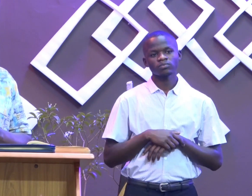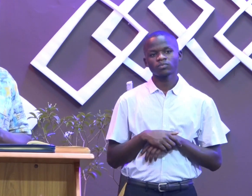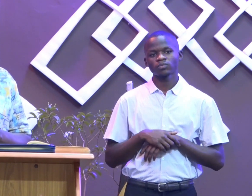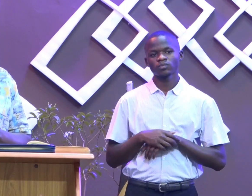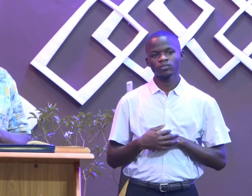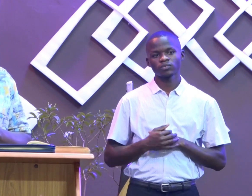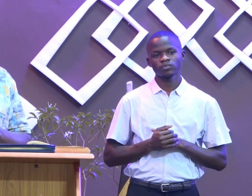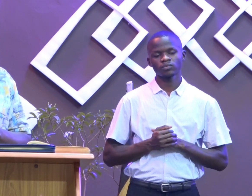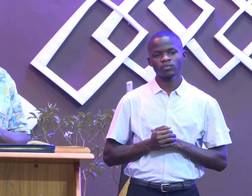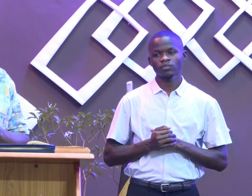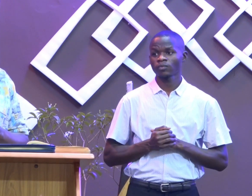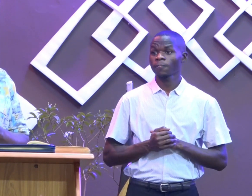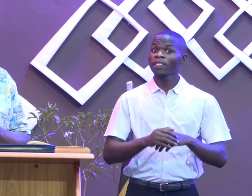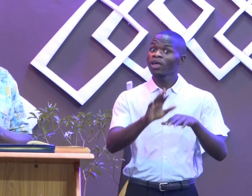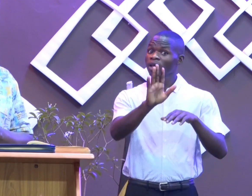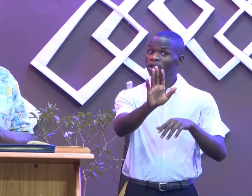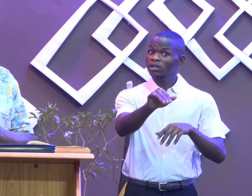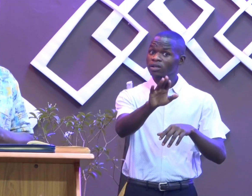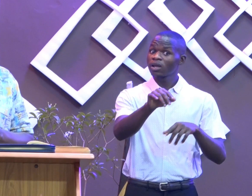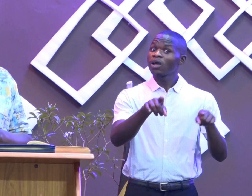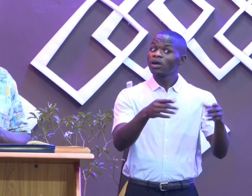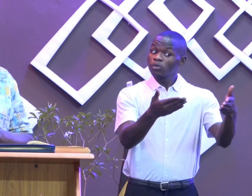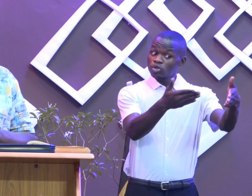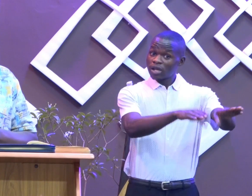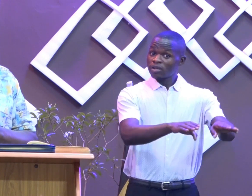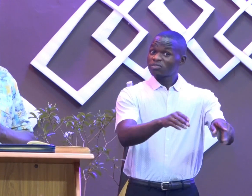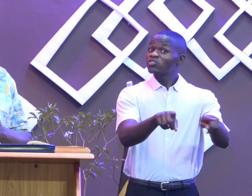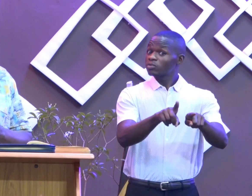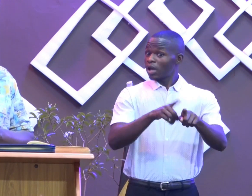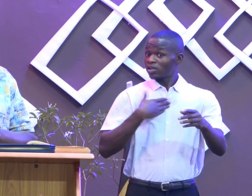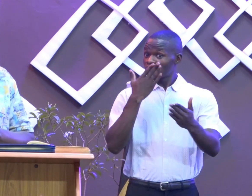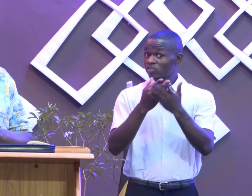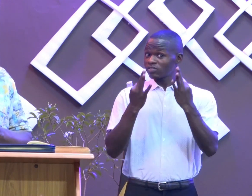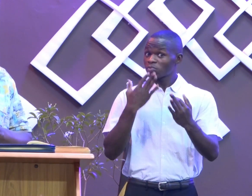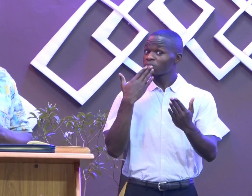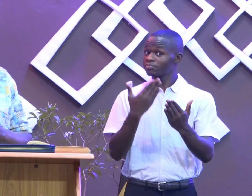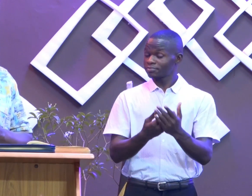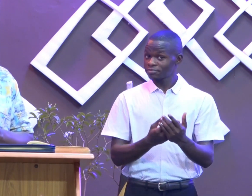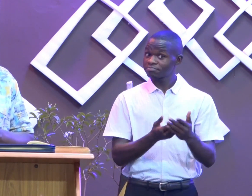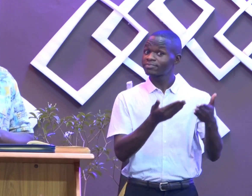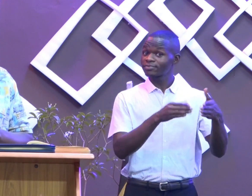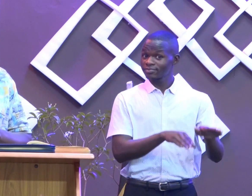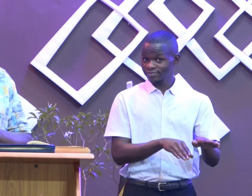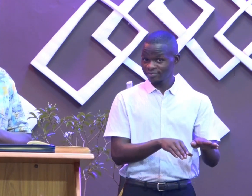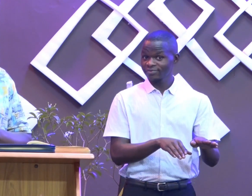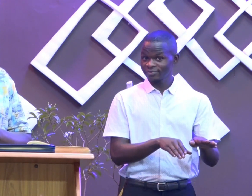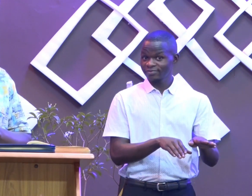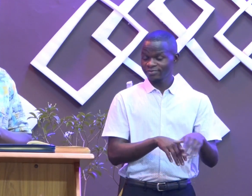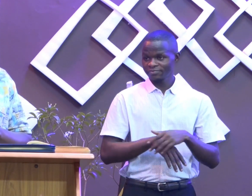put on immortality. Sebo n'okufa kulinayo ekirungi. Even death has something good. okufa.